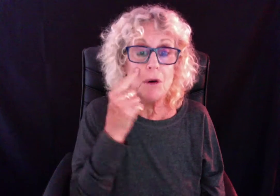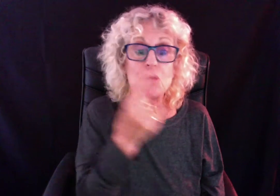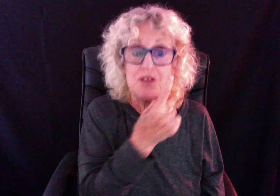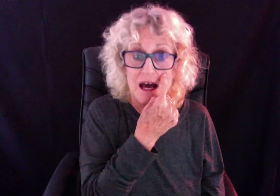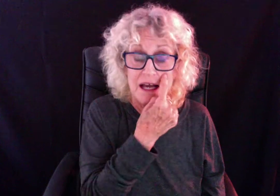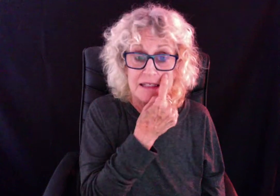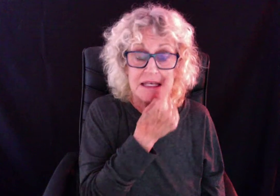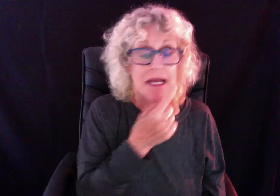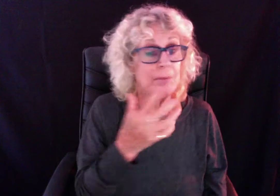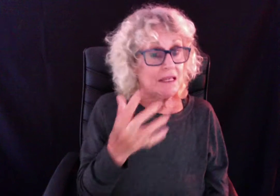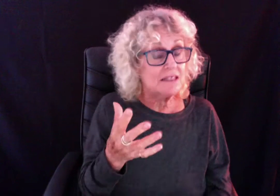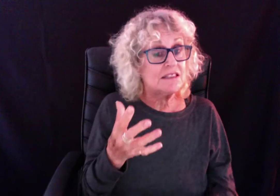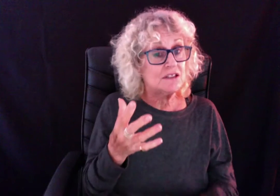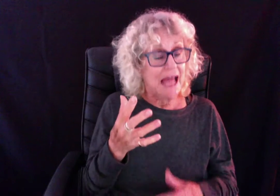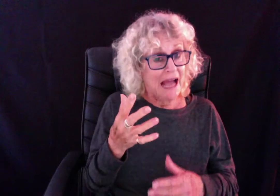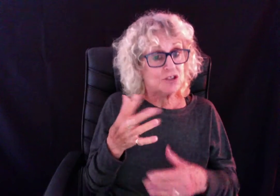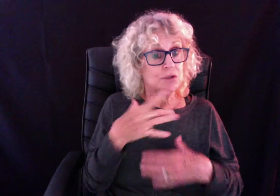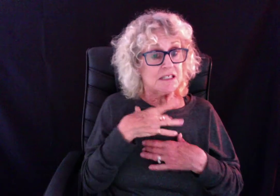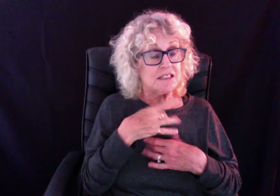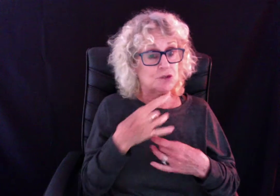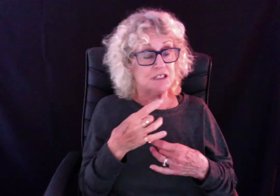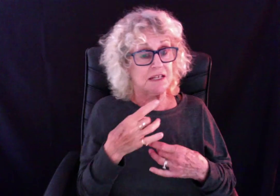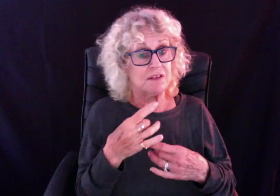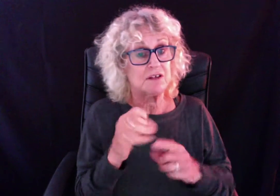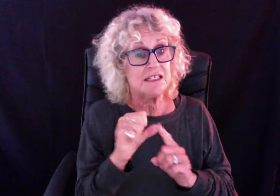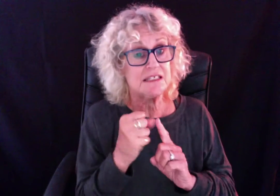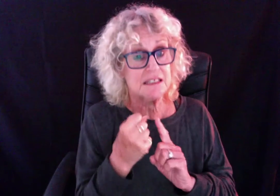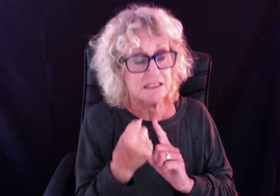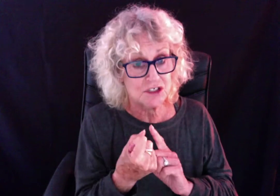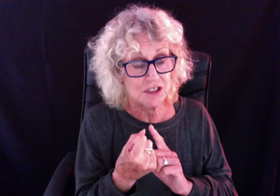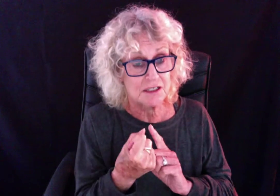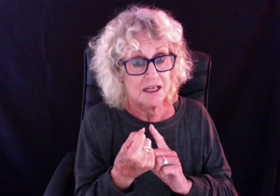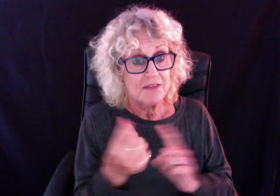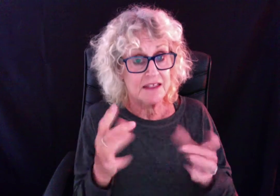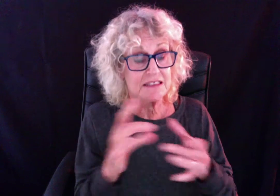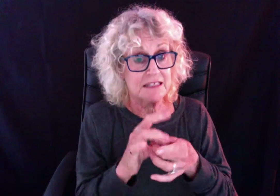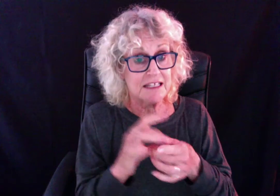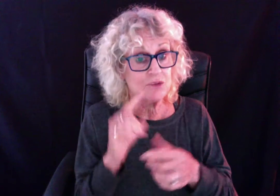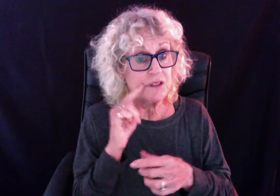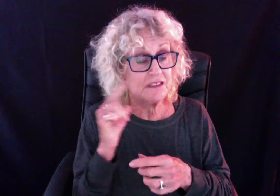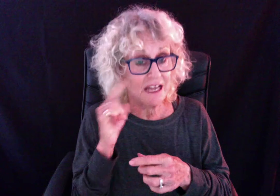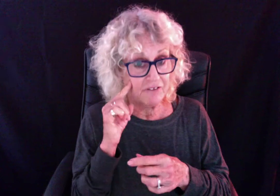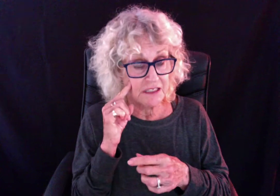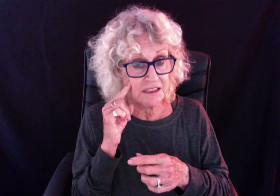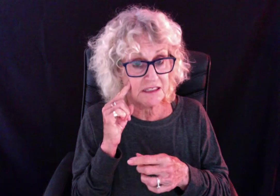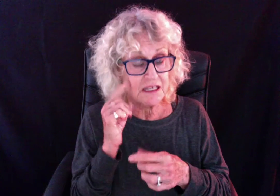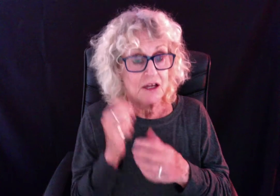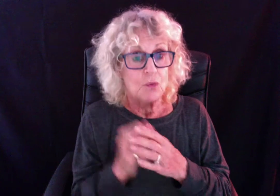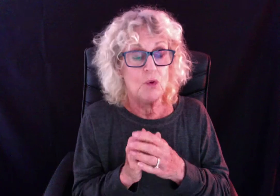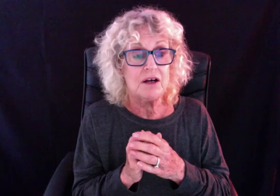Both eyes. Because there's actually, it's interesting, there is a condition that is linked with deafness